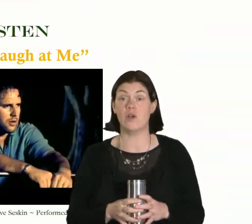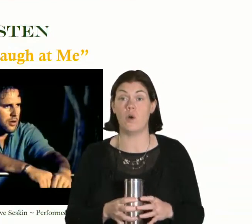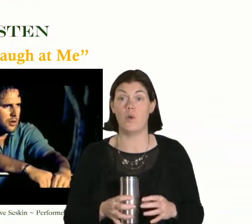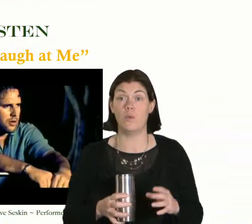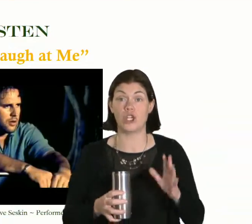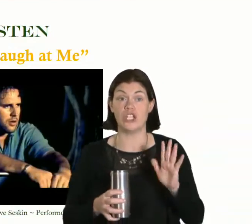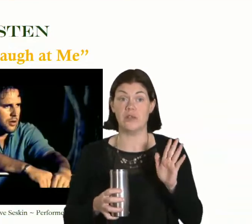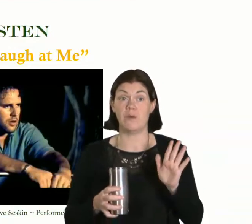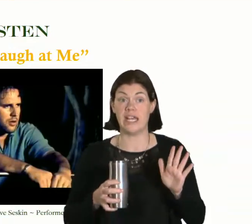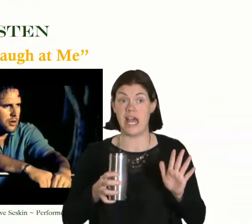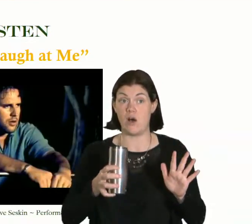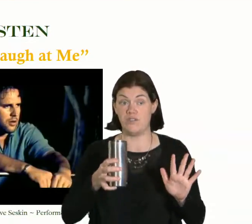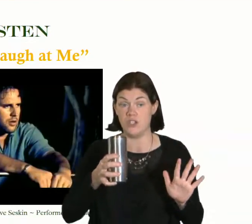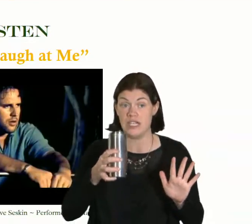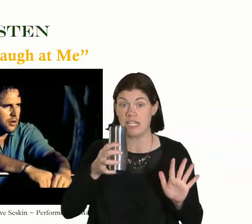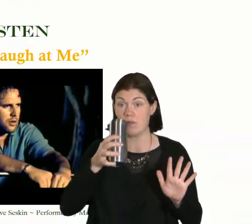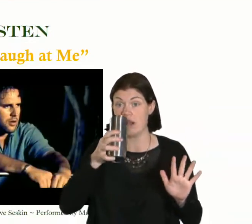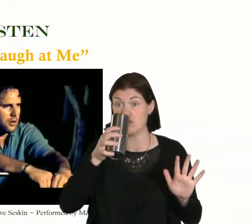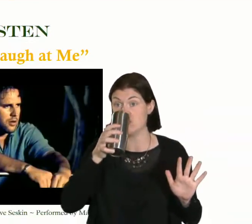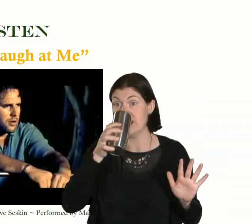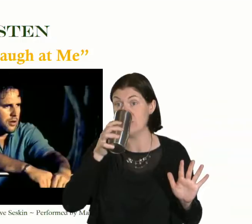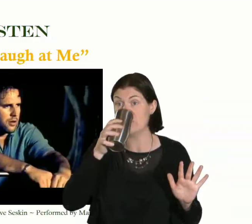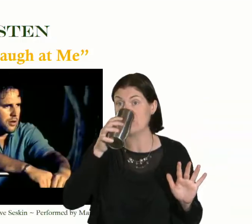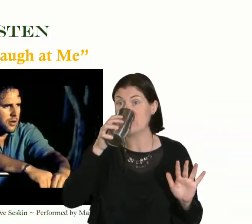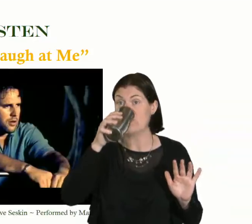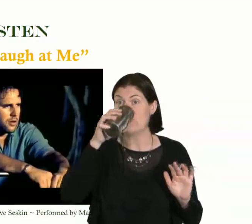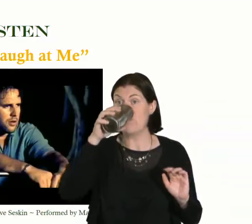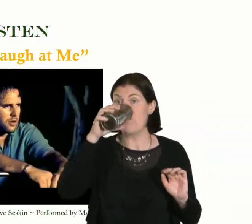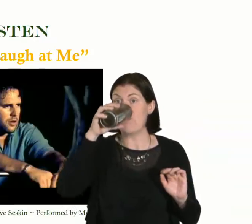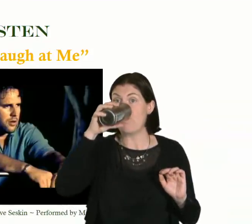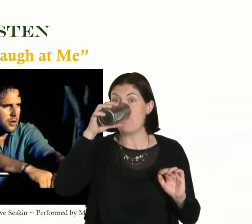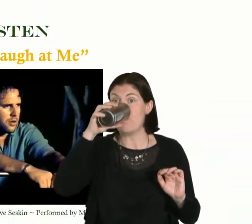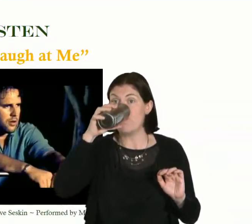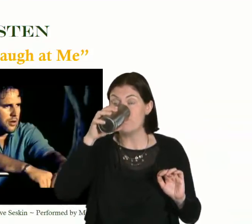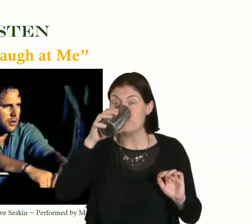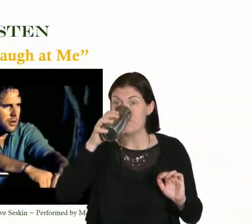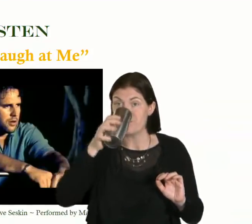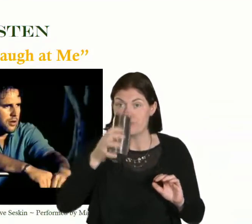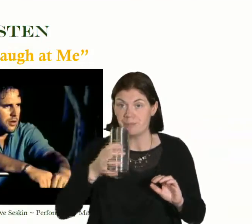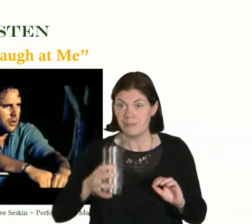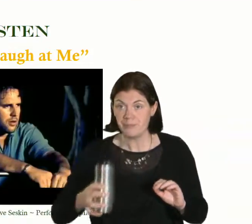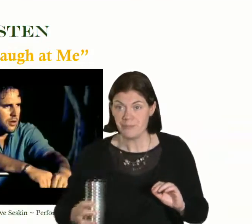filling in the whole worksheet right now if you didn't get around to it.